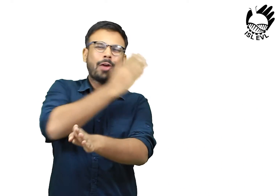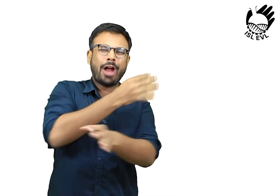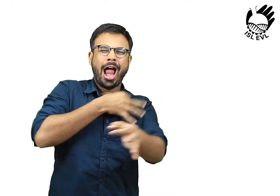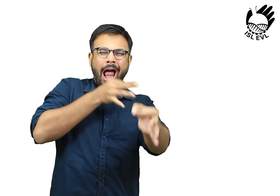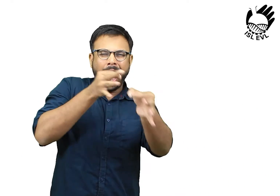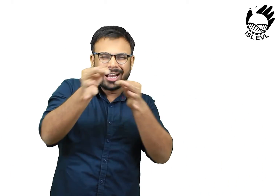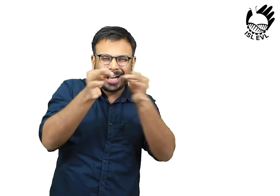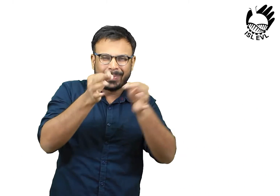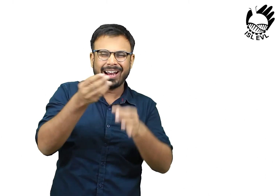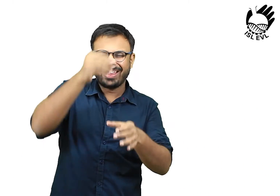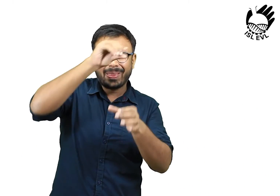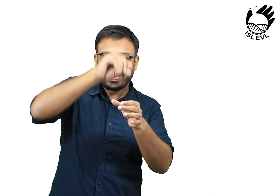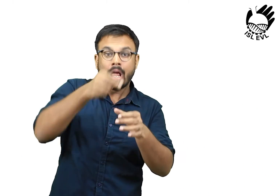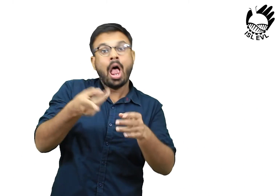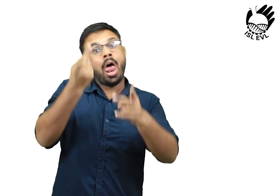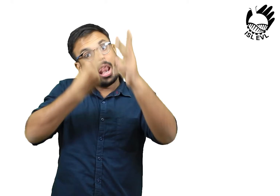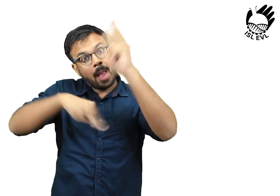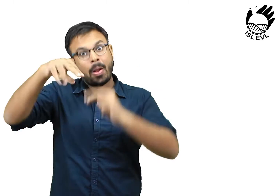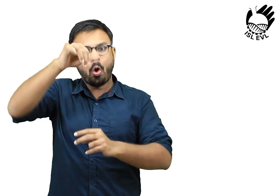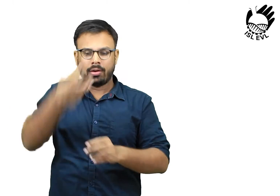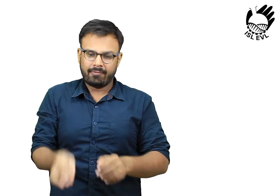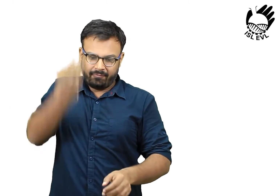can be added to get to saturation.